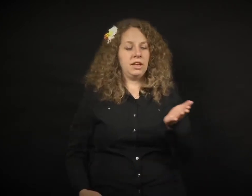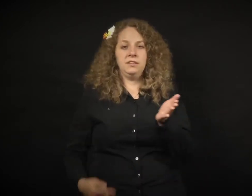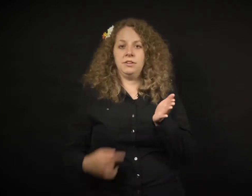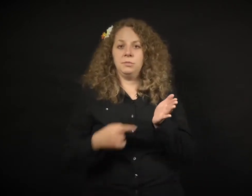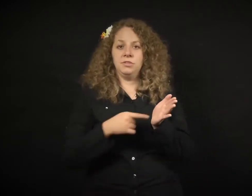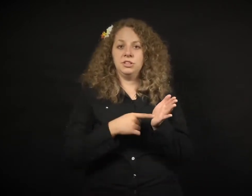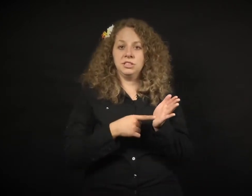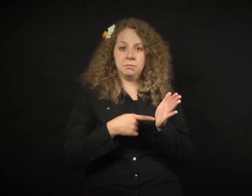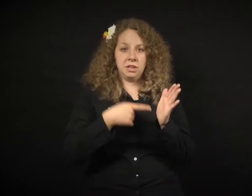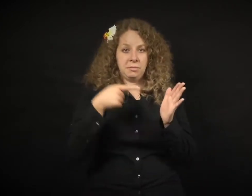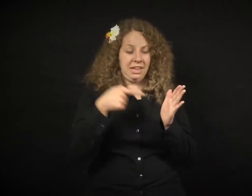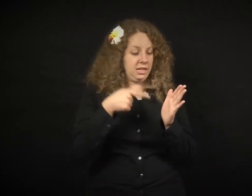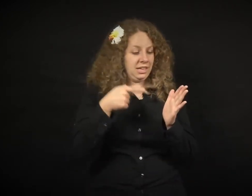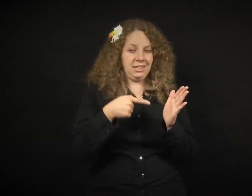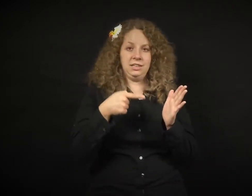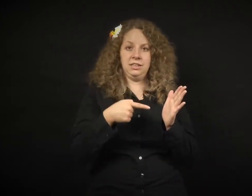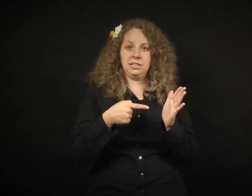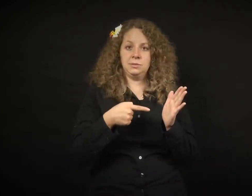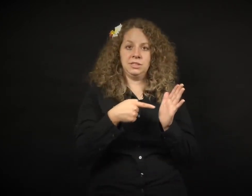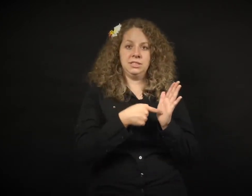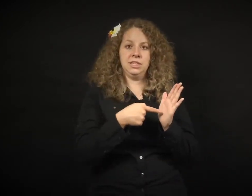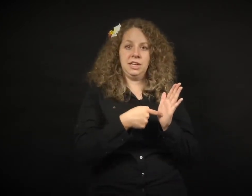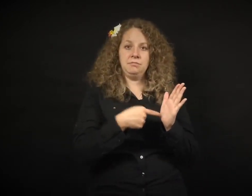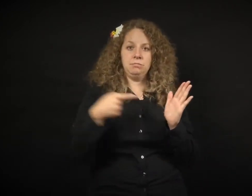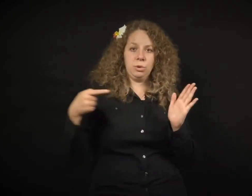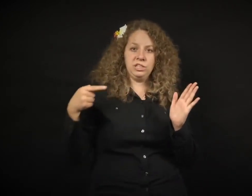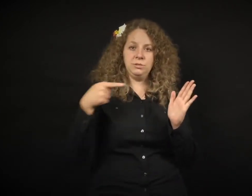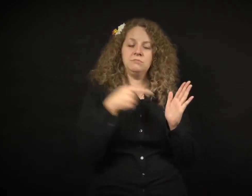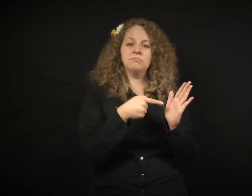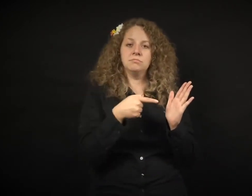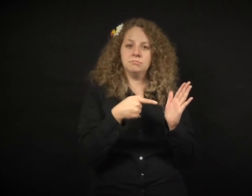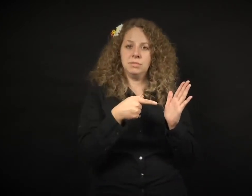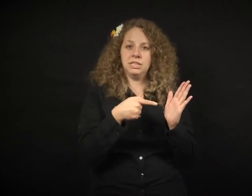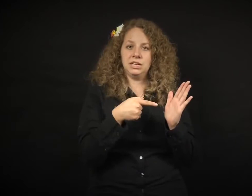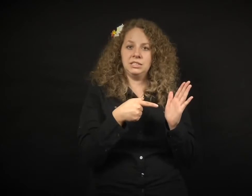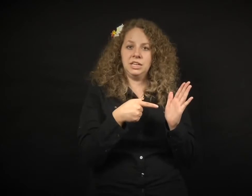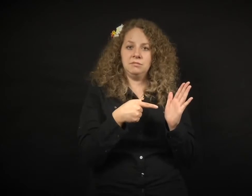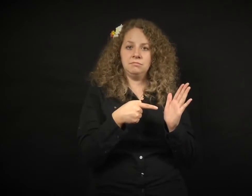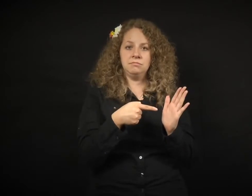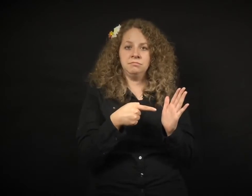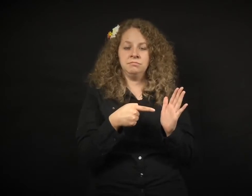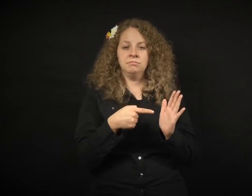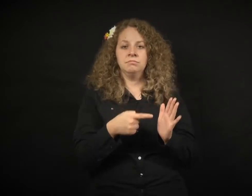If I'm referring to something on my hand, I can index what it's saying, point to it. I'm indexing it.